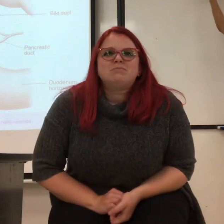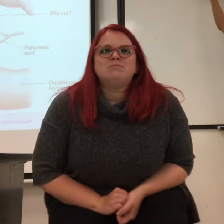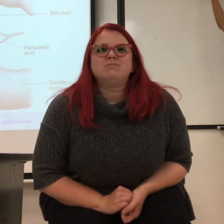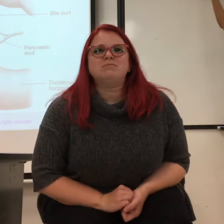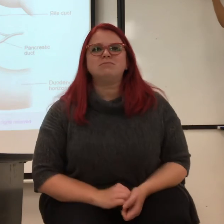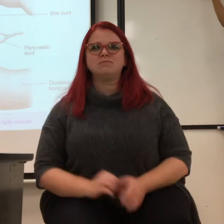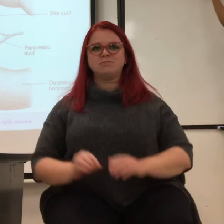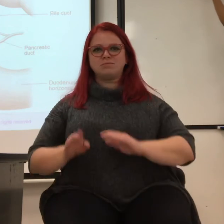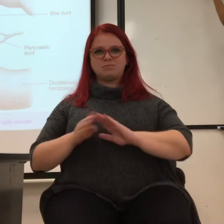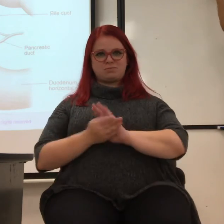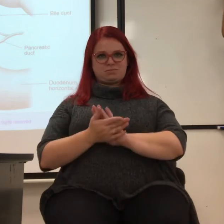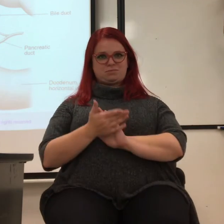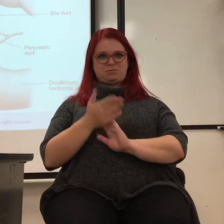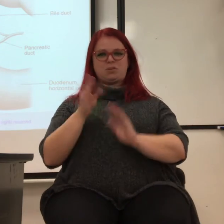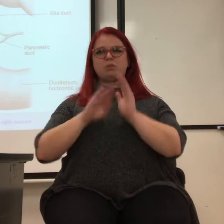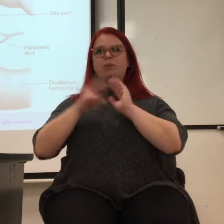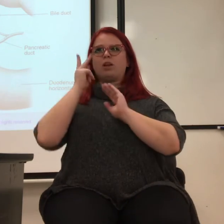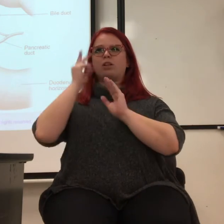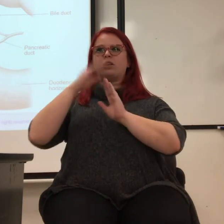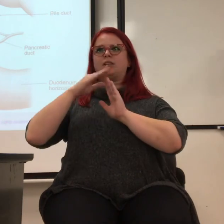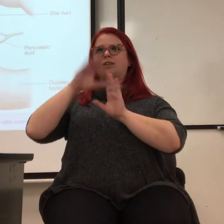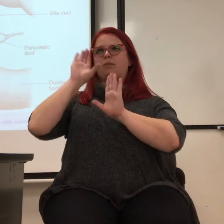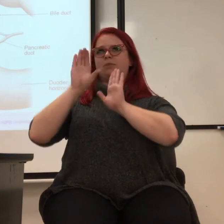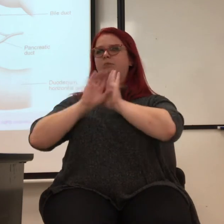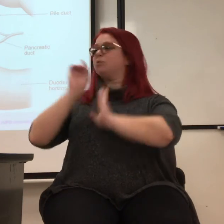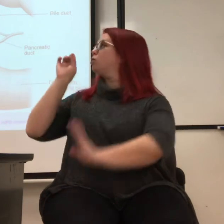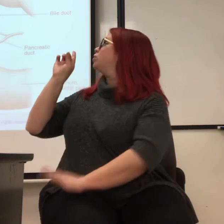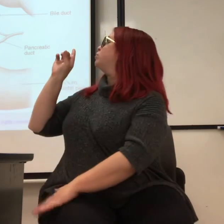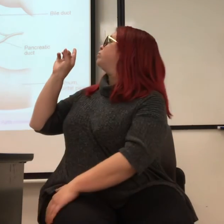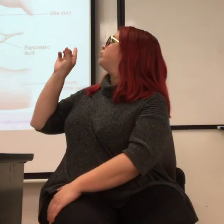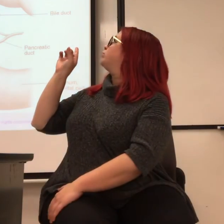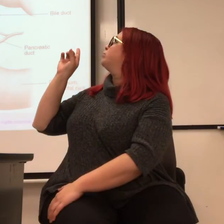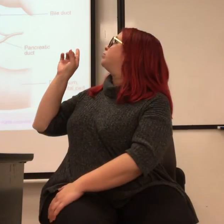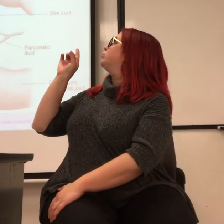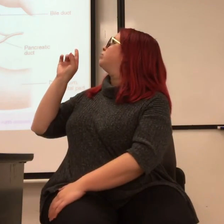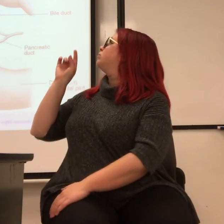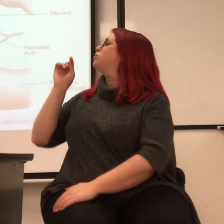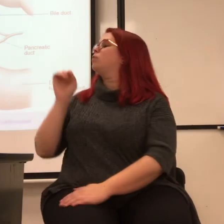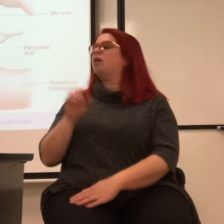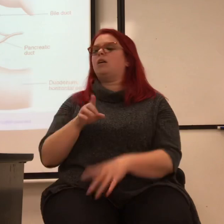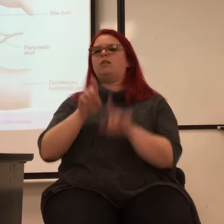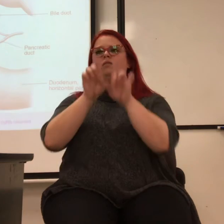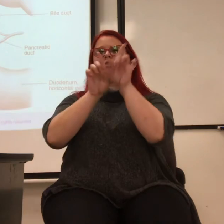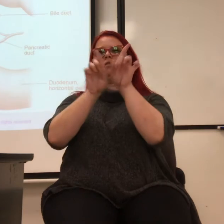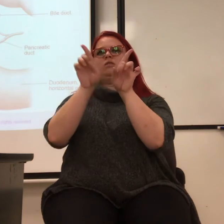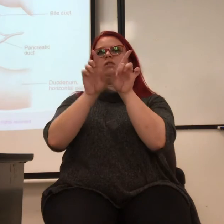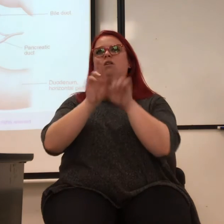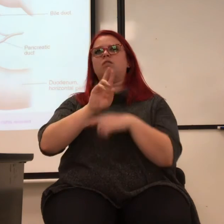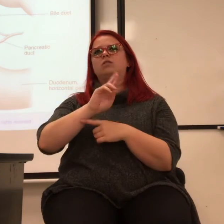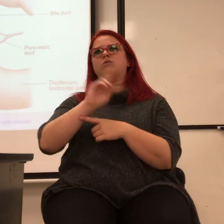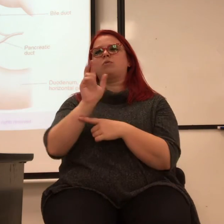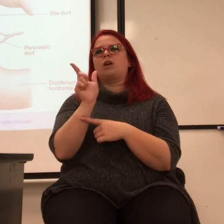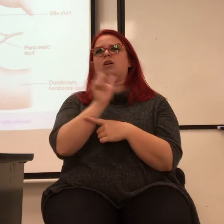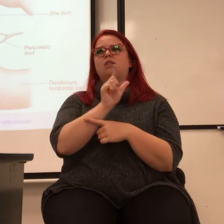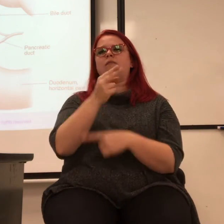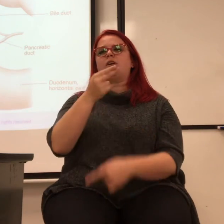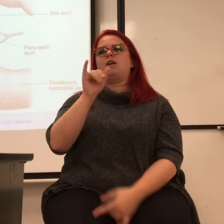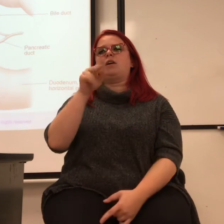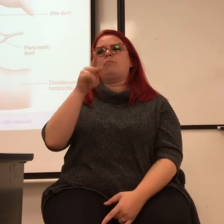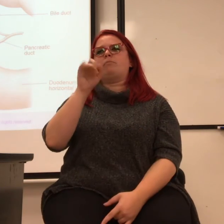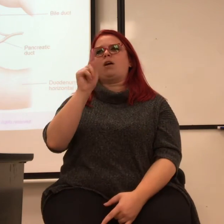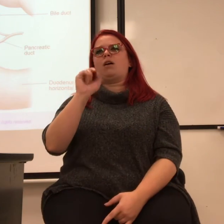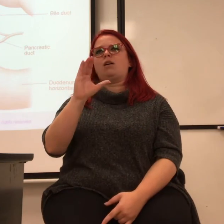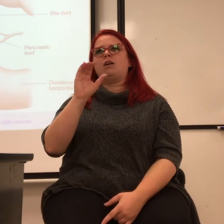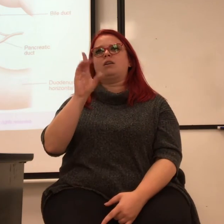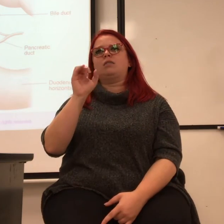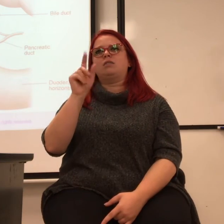Basically what you got, look at the top of the screen there. You have right and left hepatic ducts. They're draining bile from right, left lobes